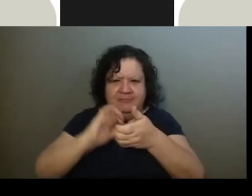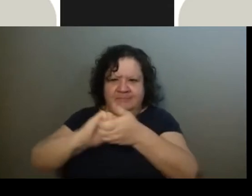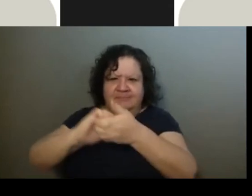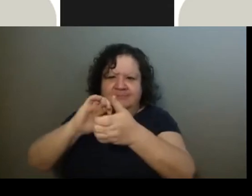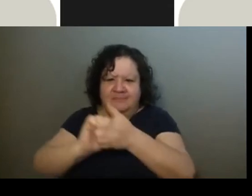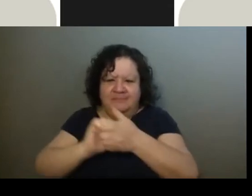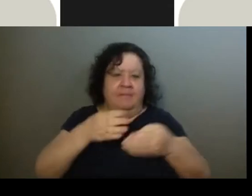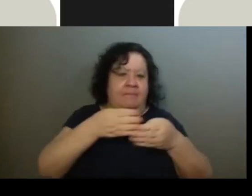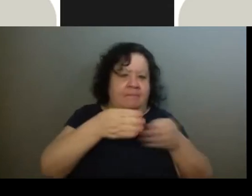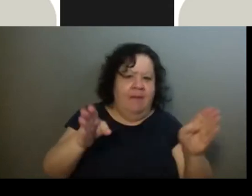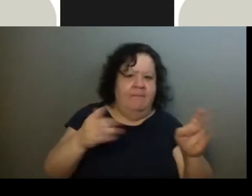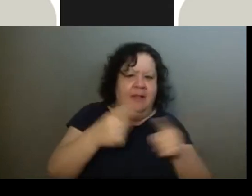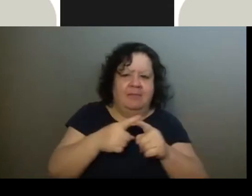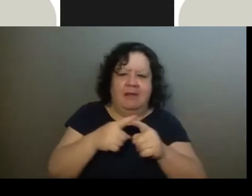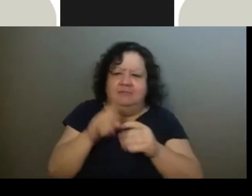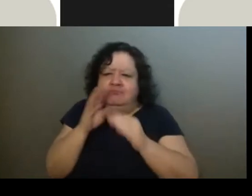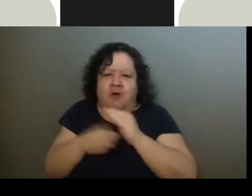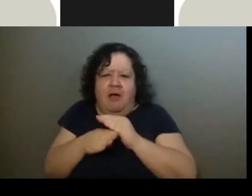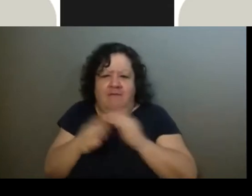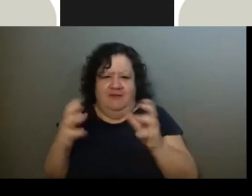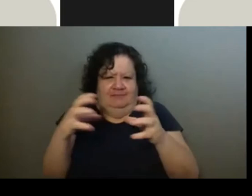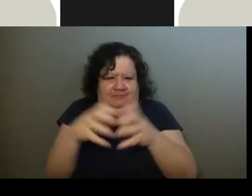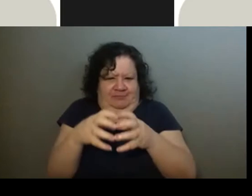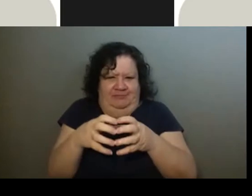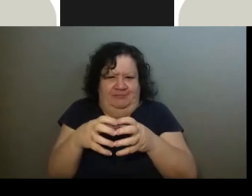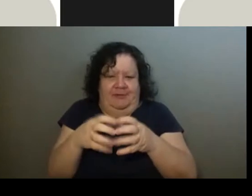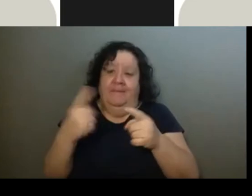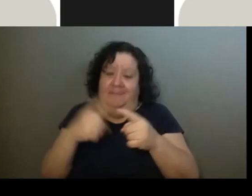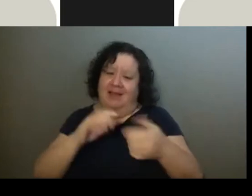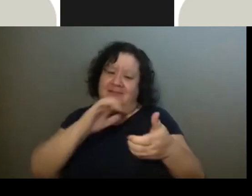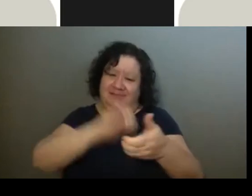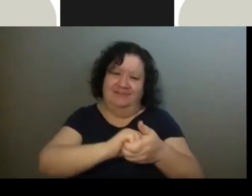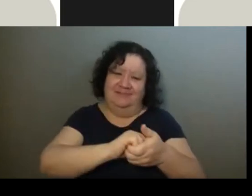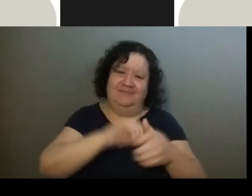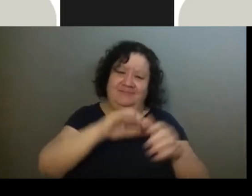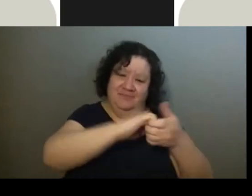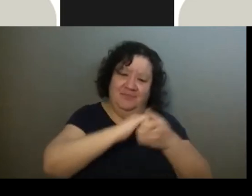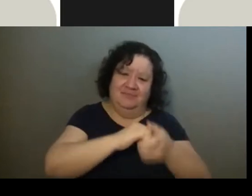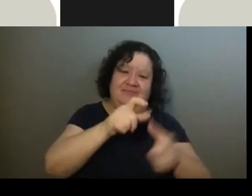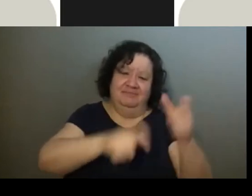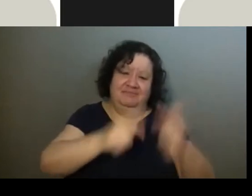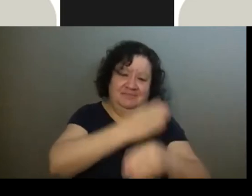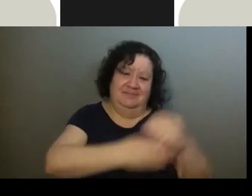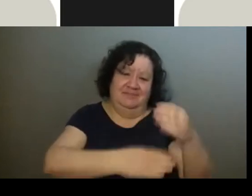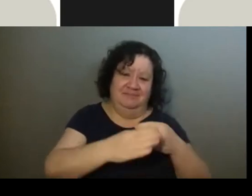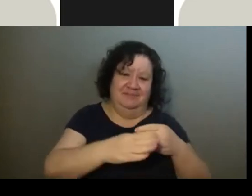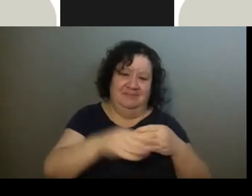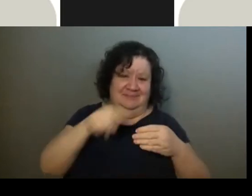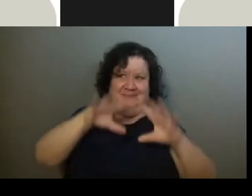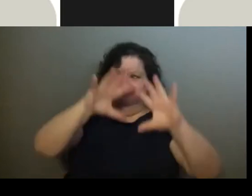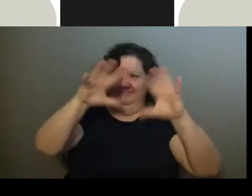disabilities and various NGOs. So these were my important topics to raise here. So, thank you.